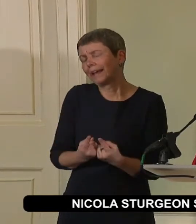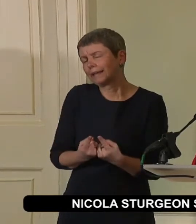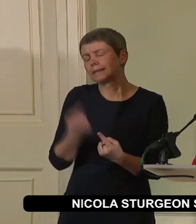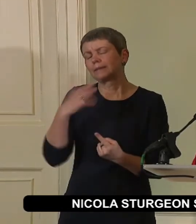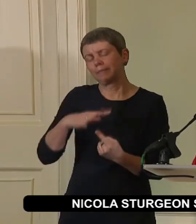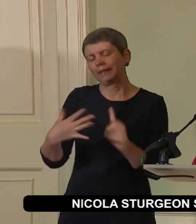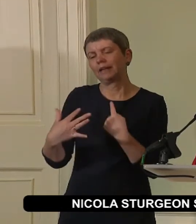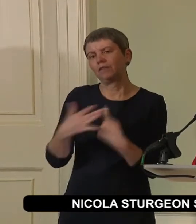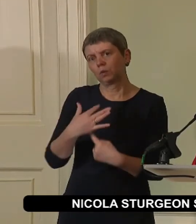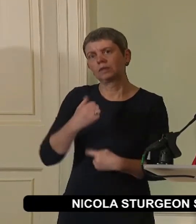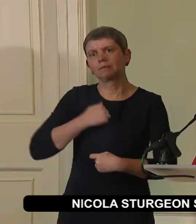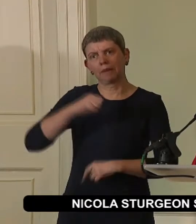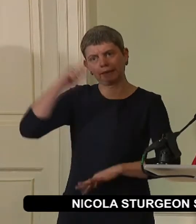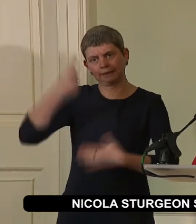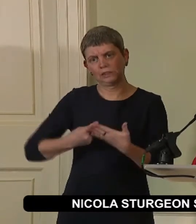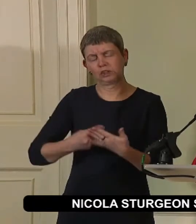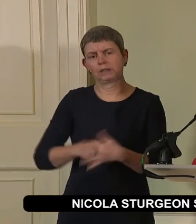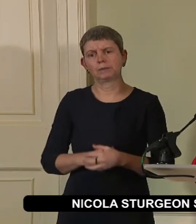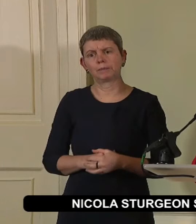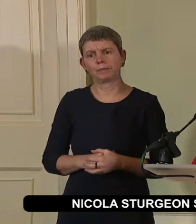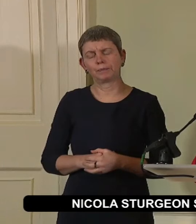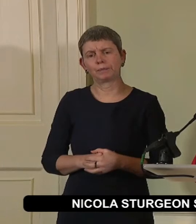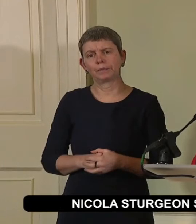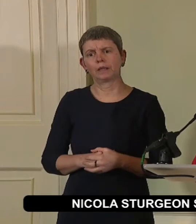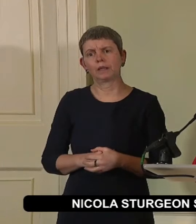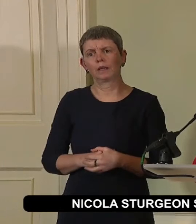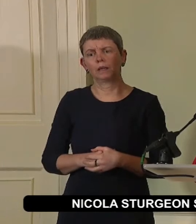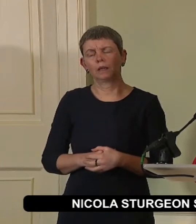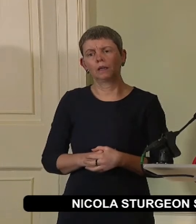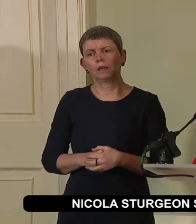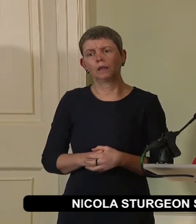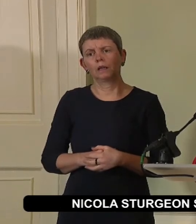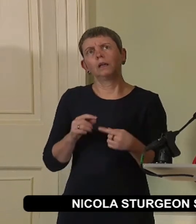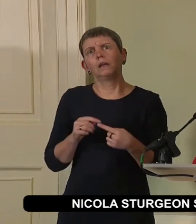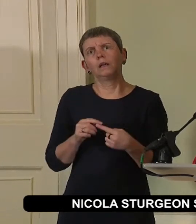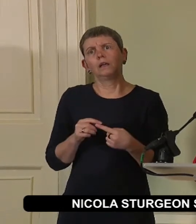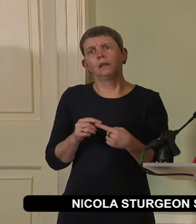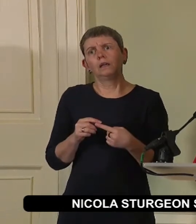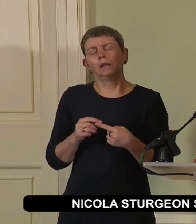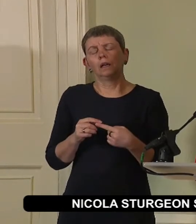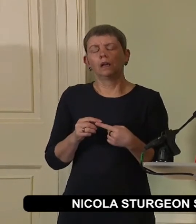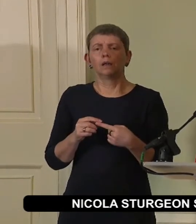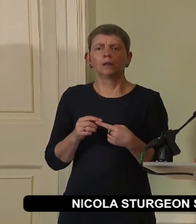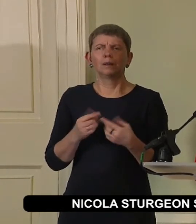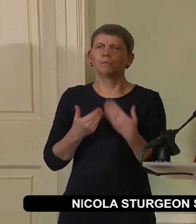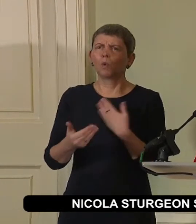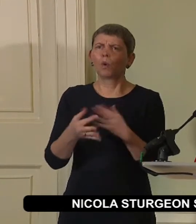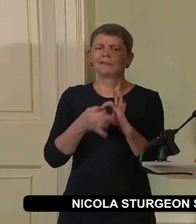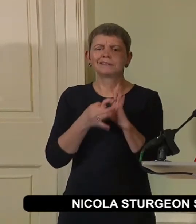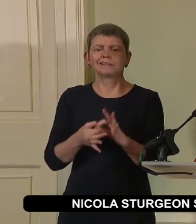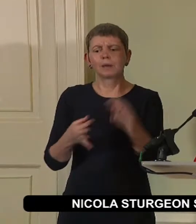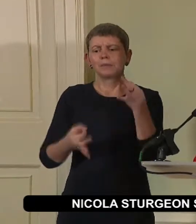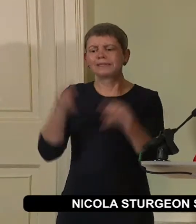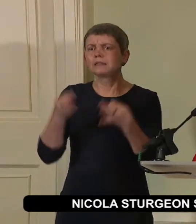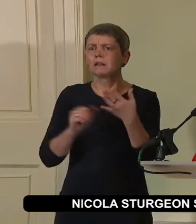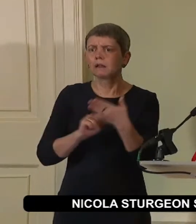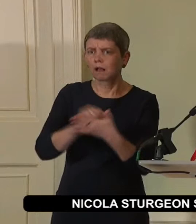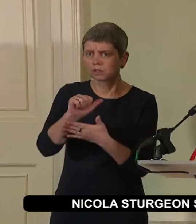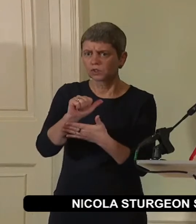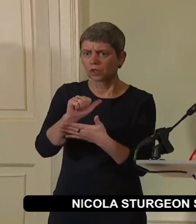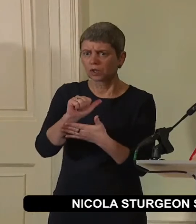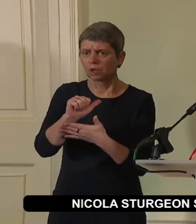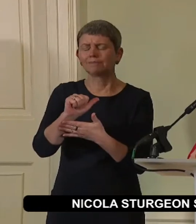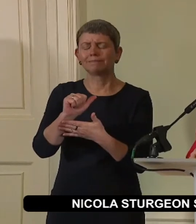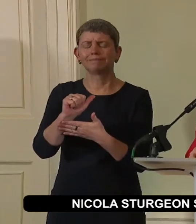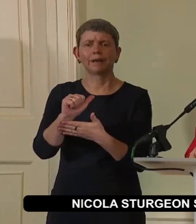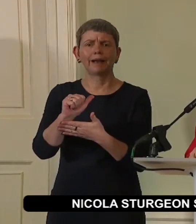my decision. These, I suppose, are more about our political culture and the nature and impact of